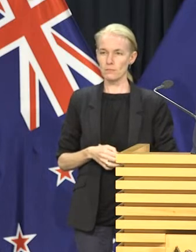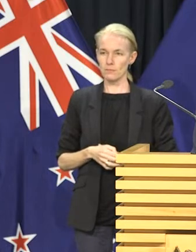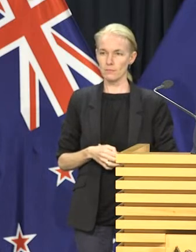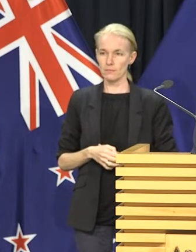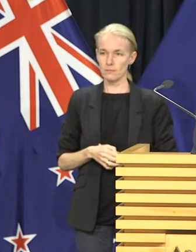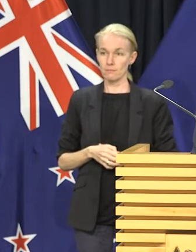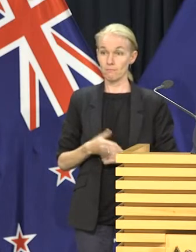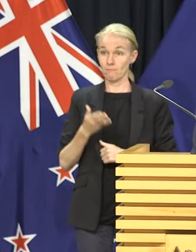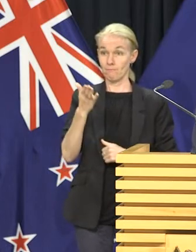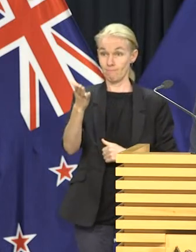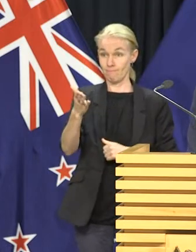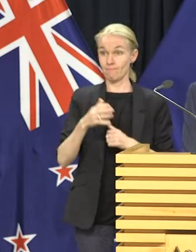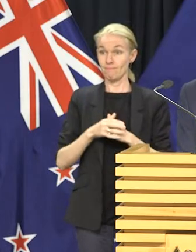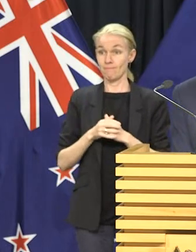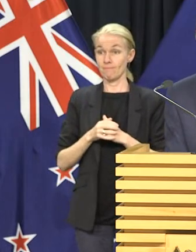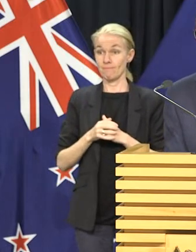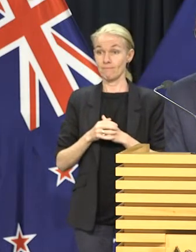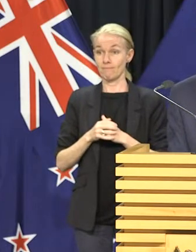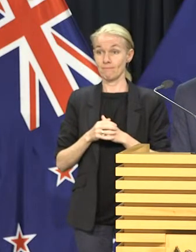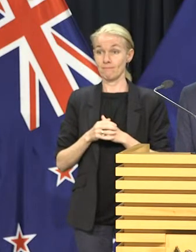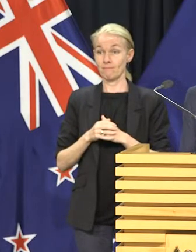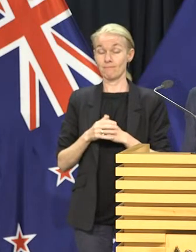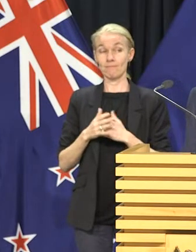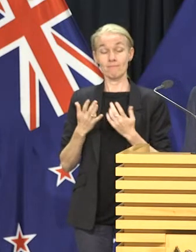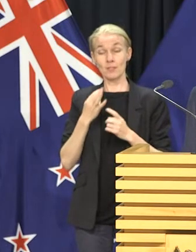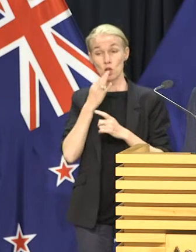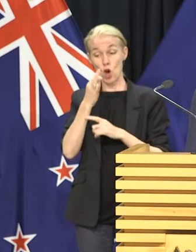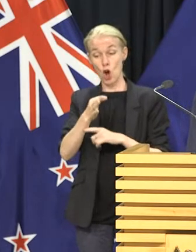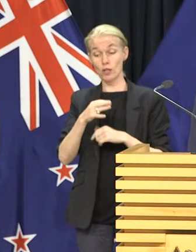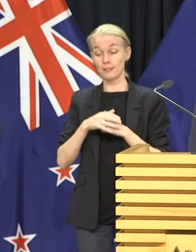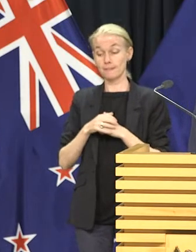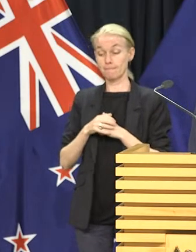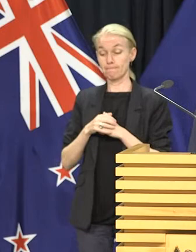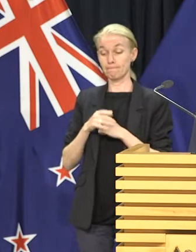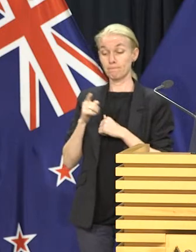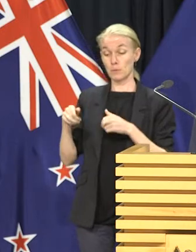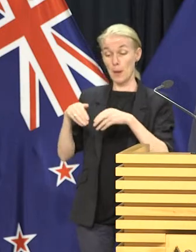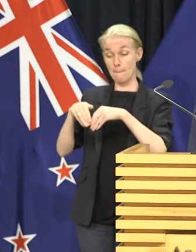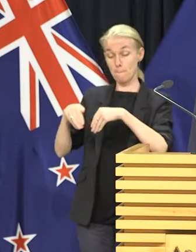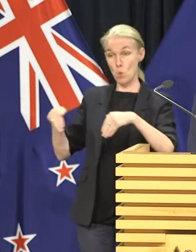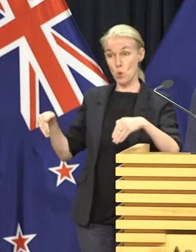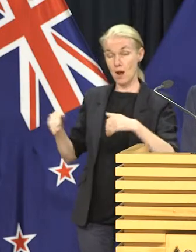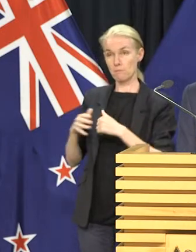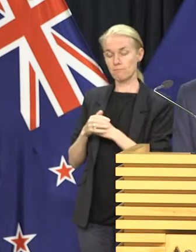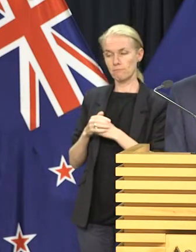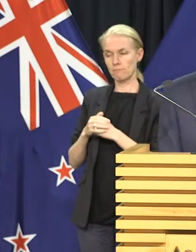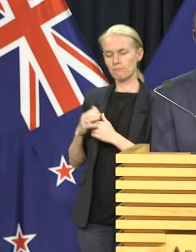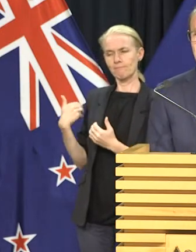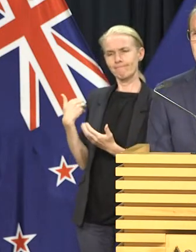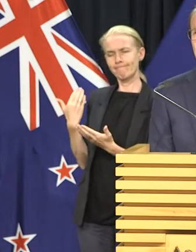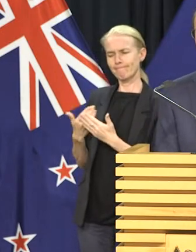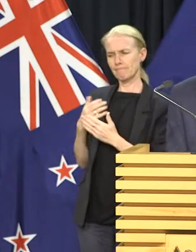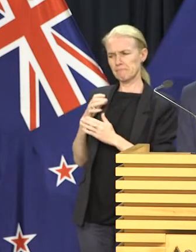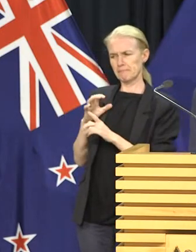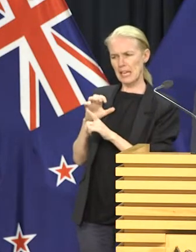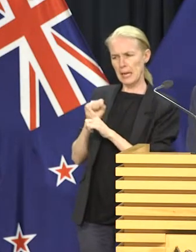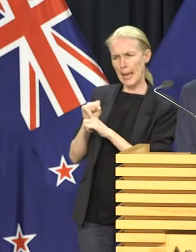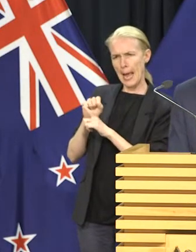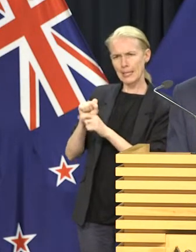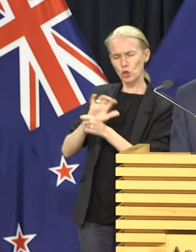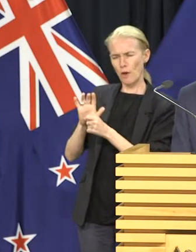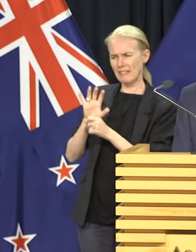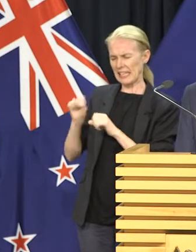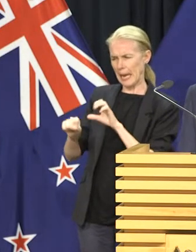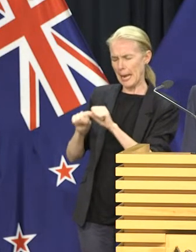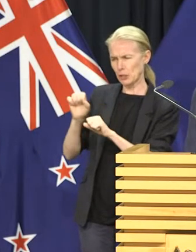Cases that we're catching at the border and passengers coming out of India, why do you think that is? And is there any suggestion that the pre-departure testing